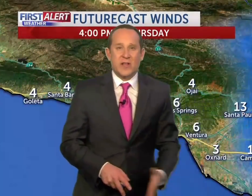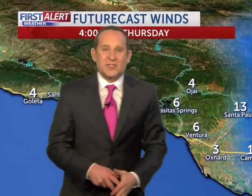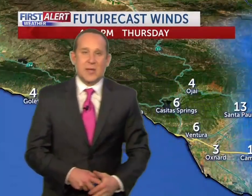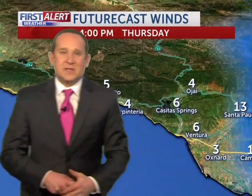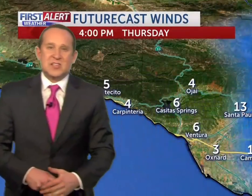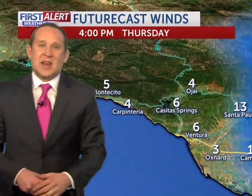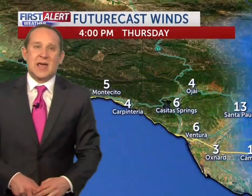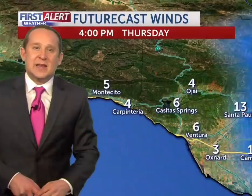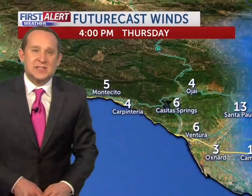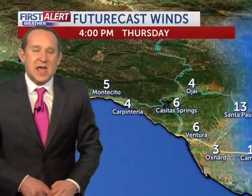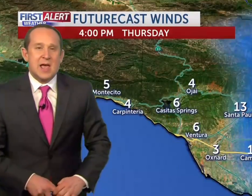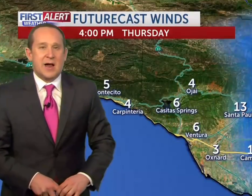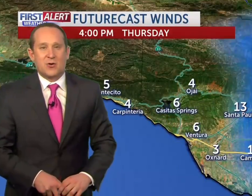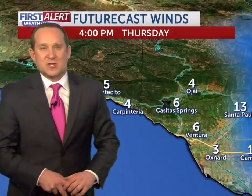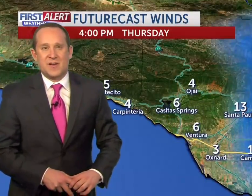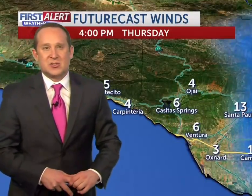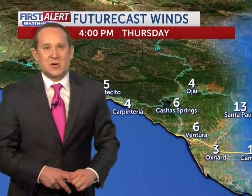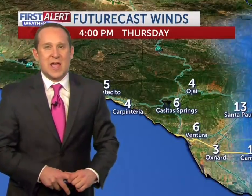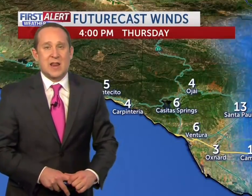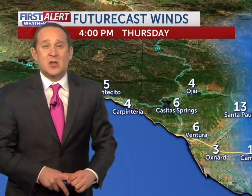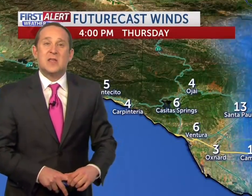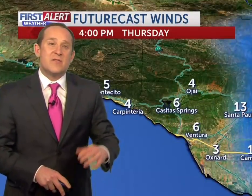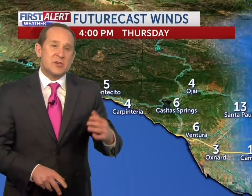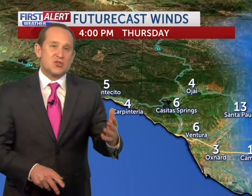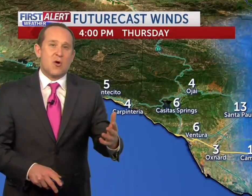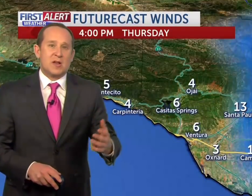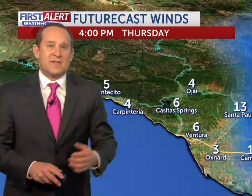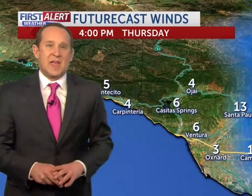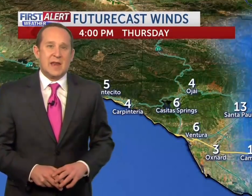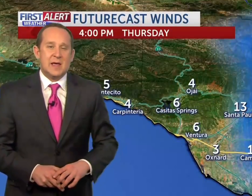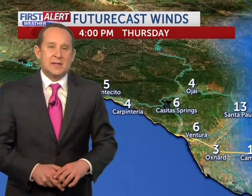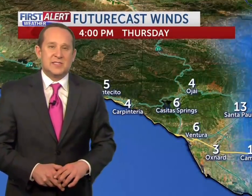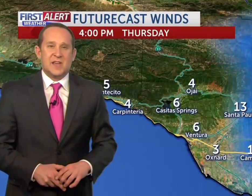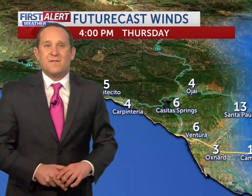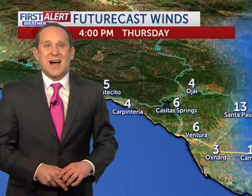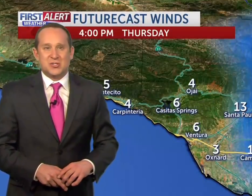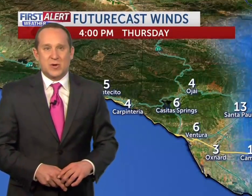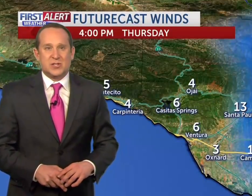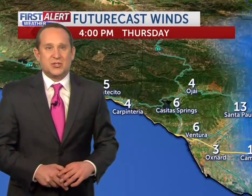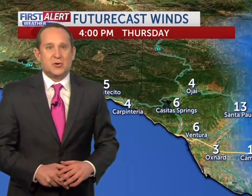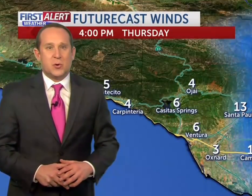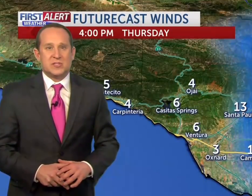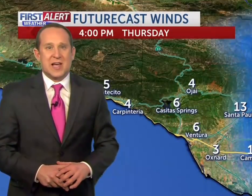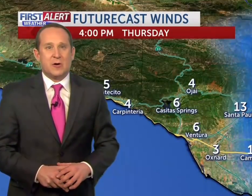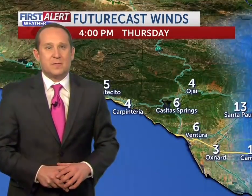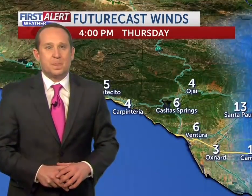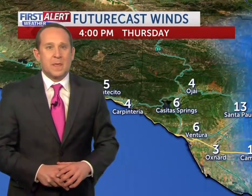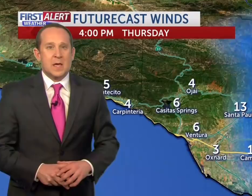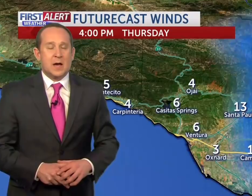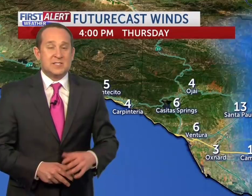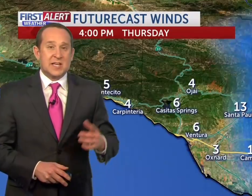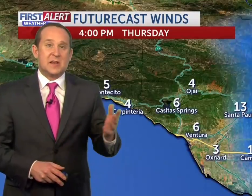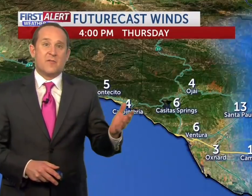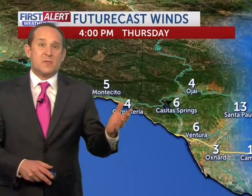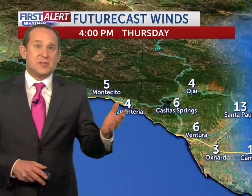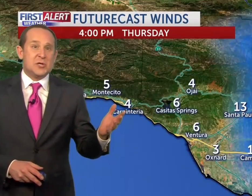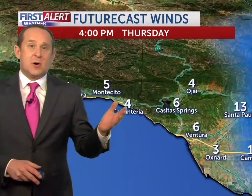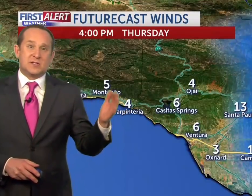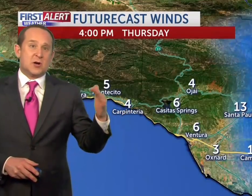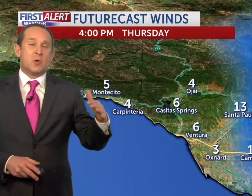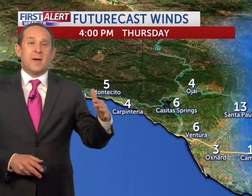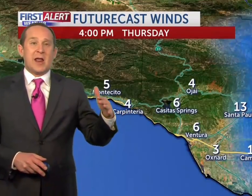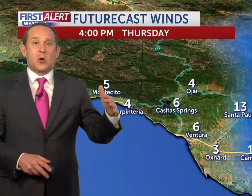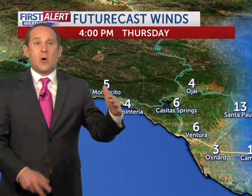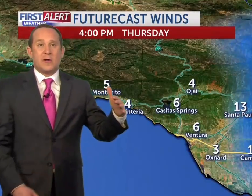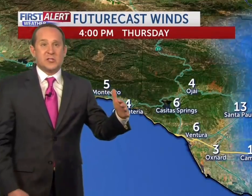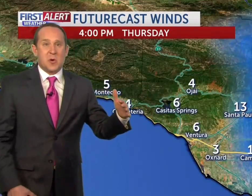see an increase in the Santa Anas out across Ventura County. Could even be strong enough again to see advisories issued to our south. Let's send it over to